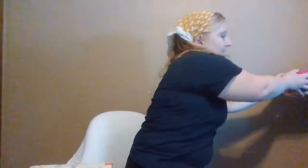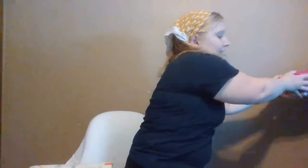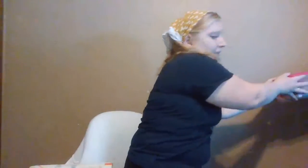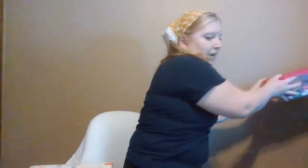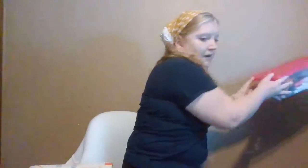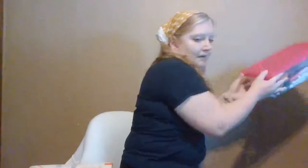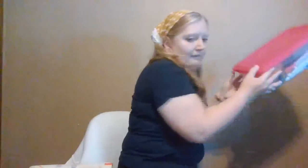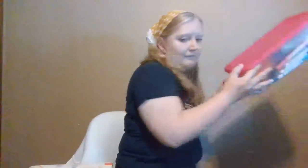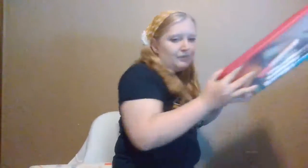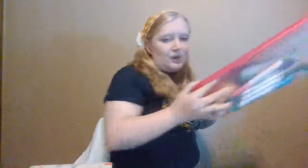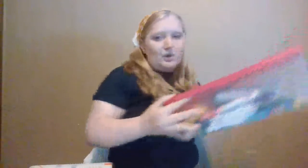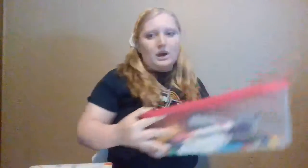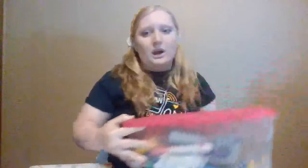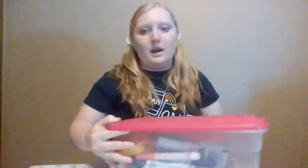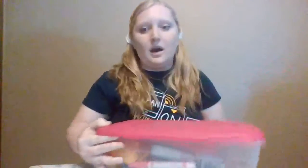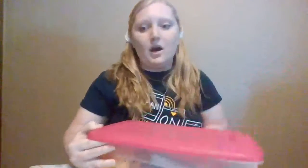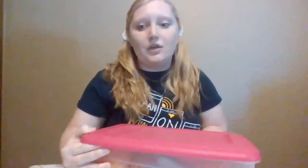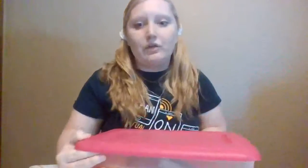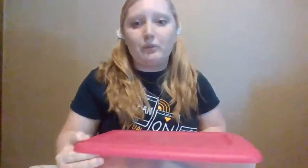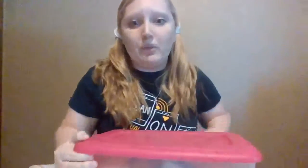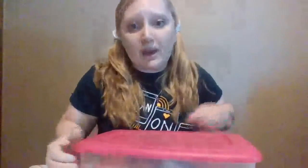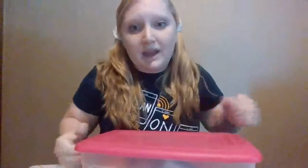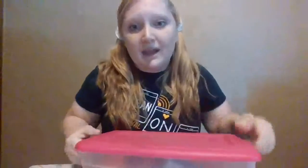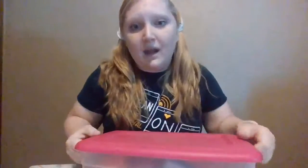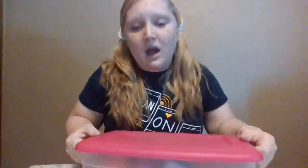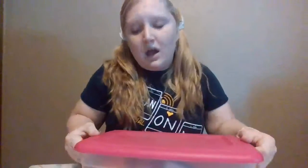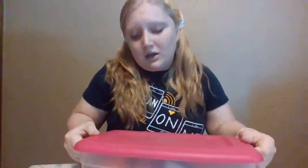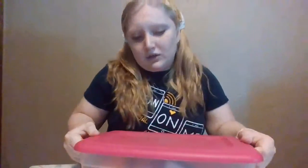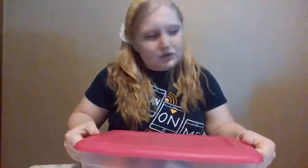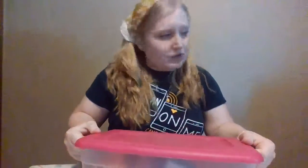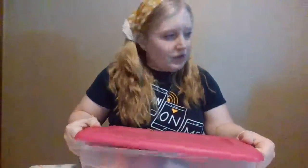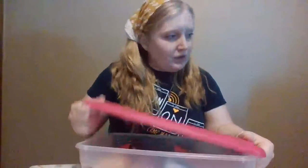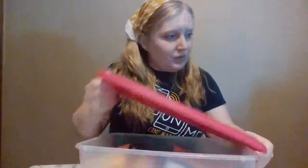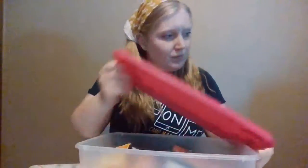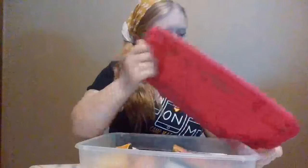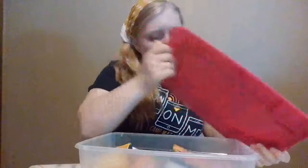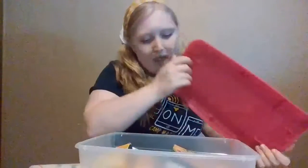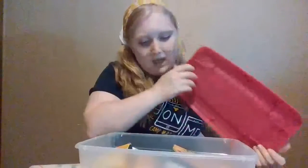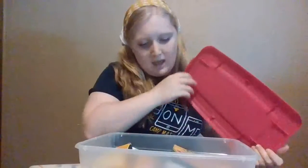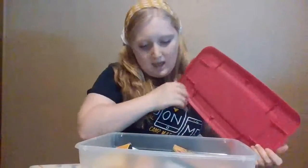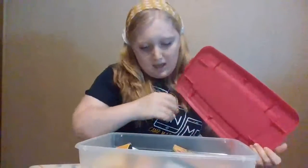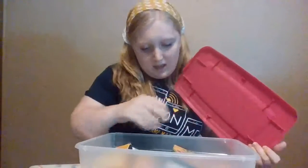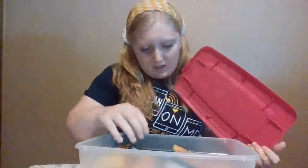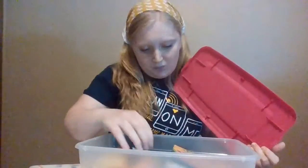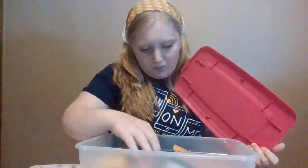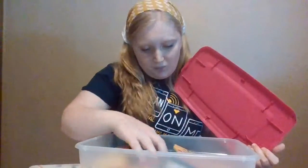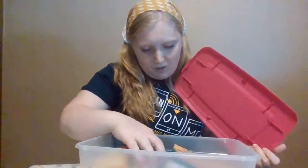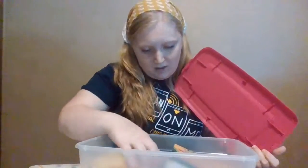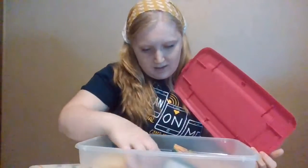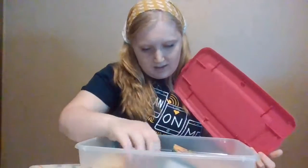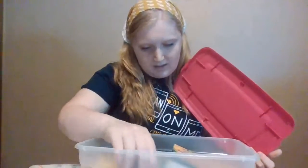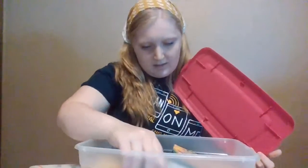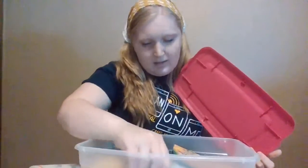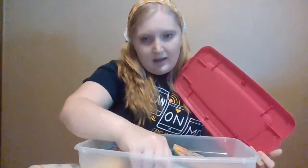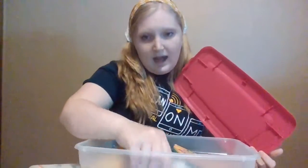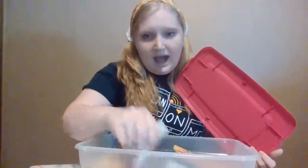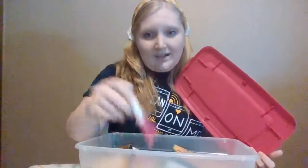5, 4, 3, 2, and 1. I